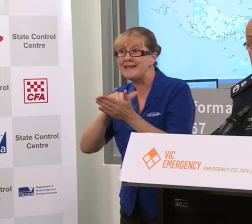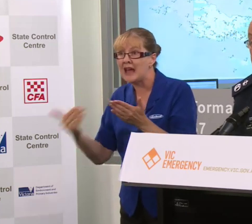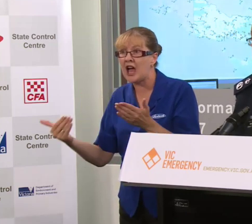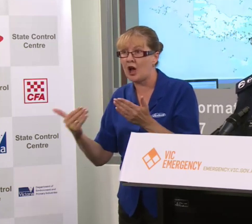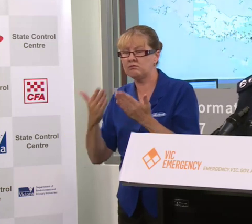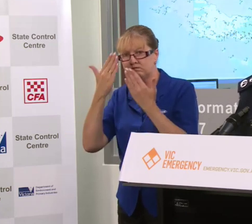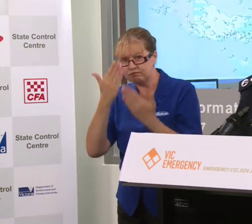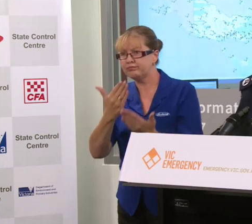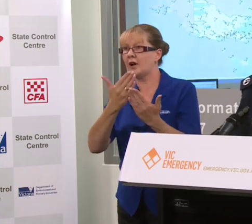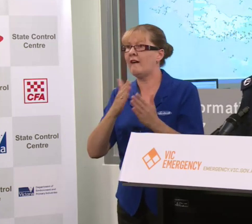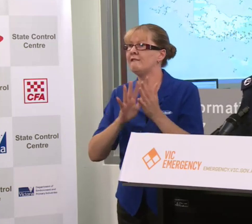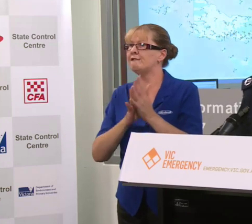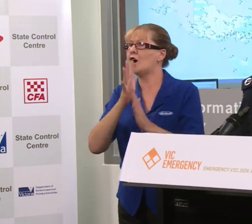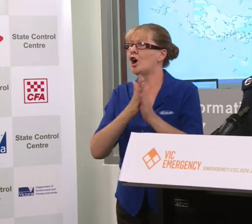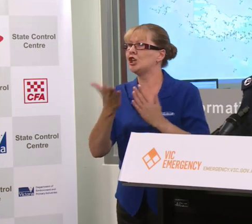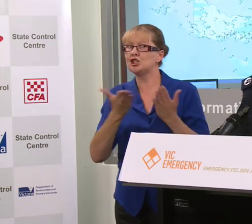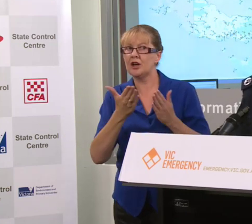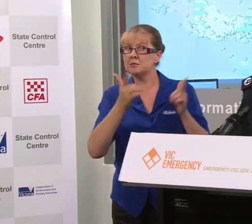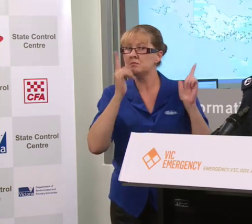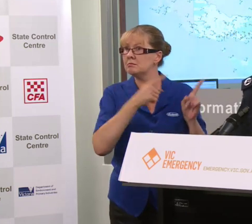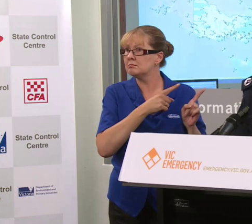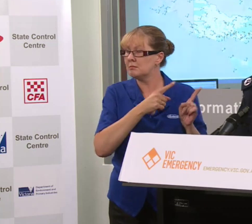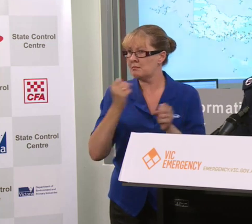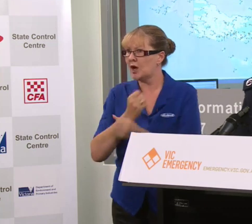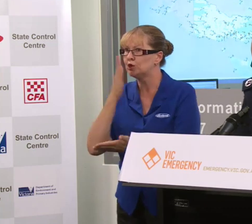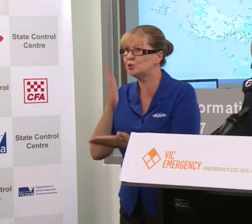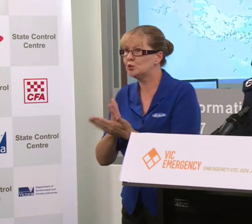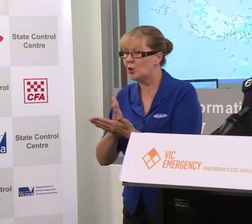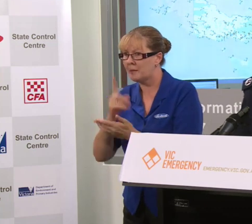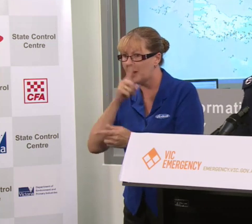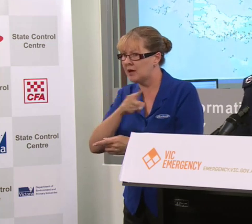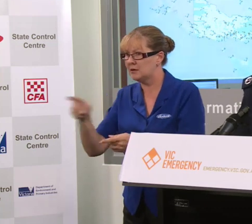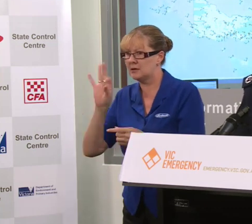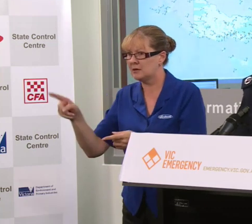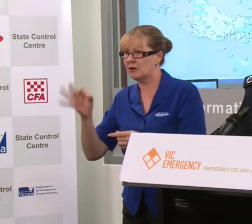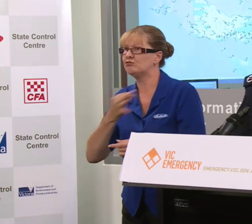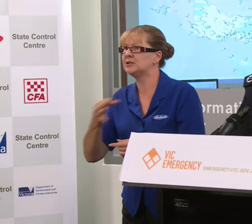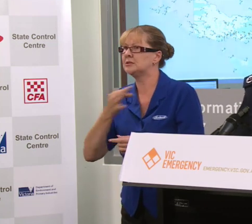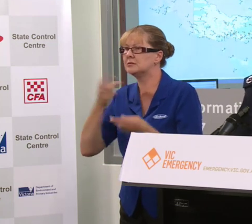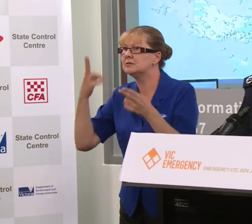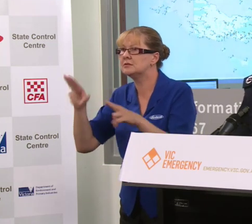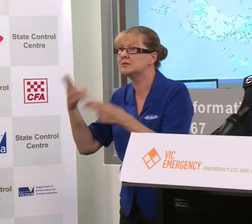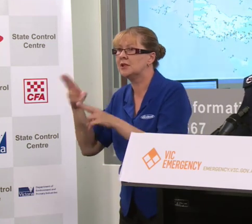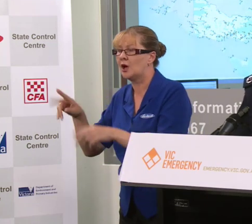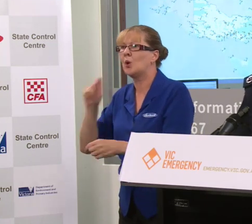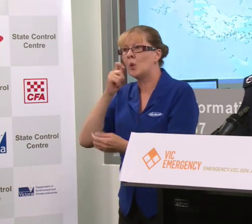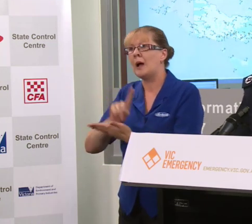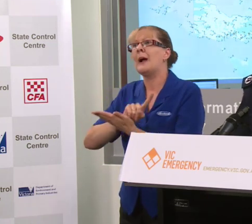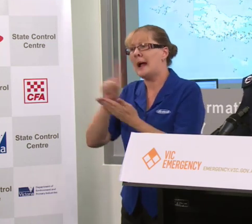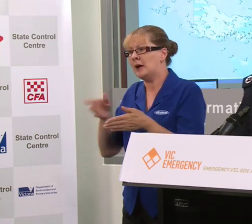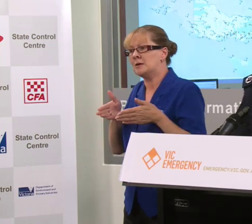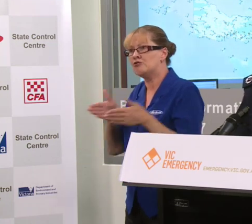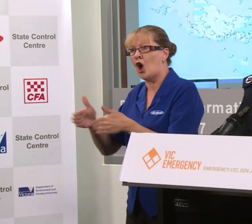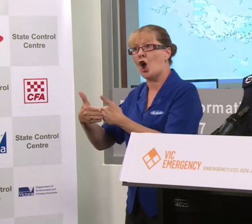fire services to ensure that we protect life wherever possible. We will open these roads,